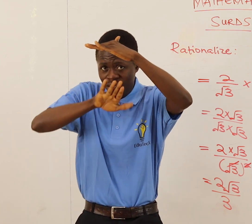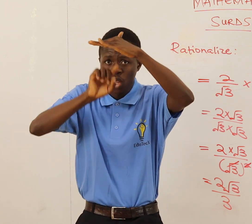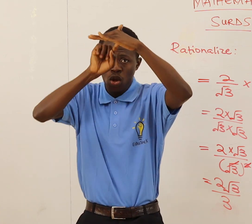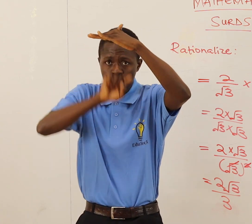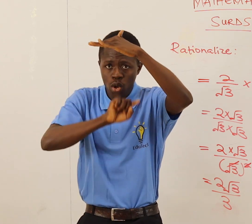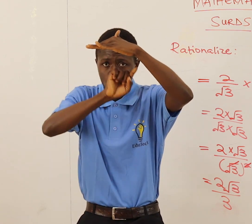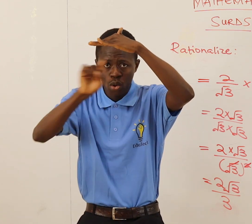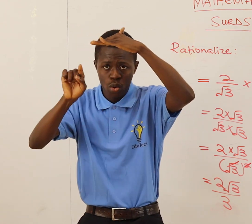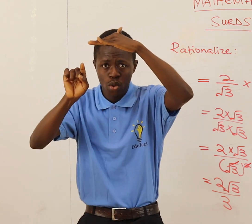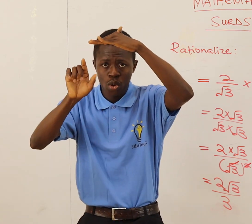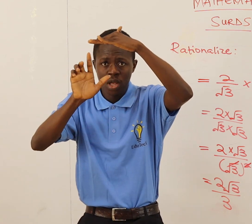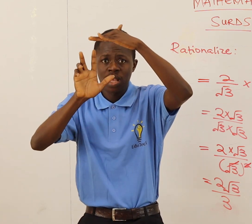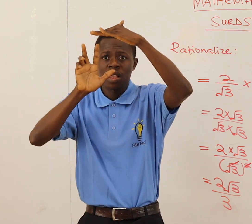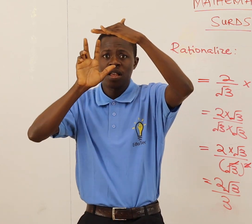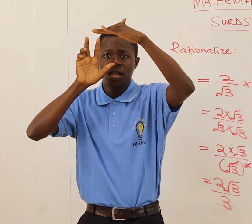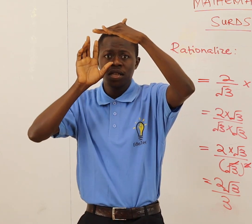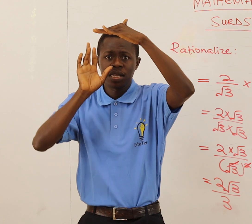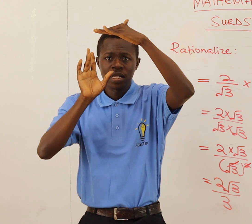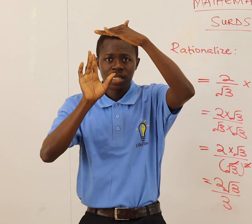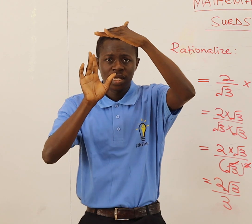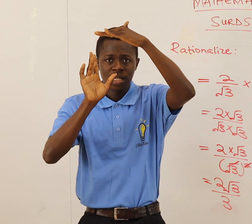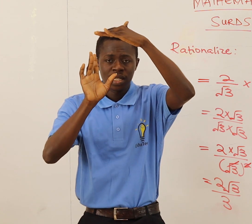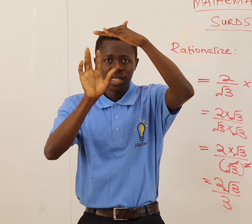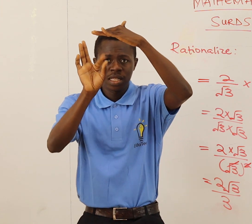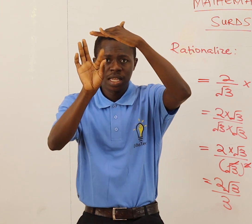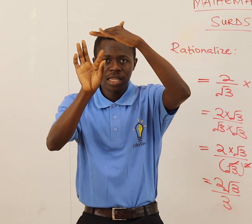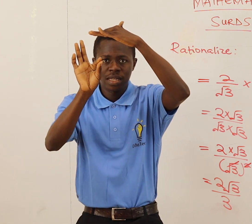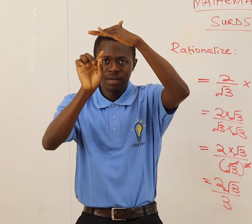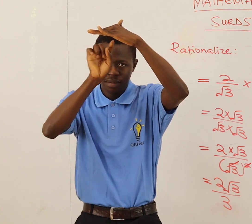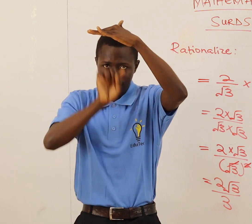If, for instance, we have a fraction,